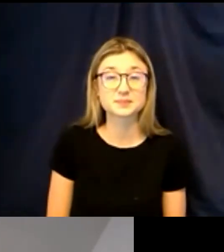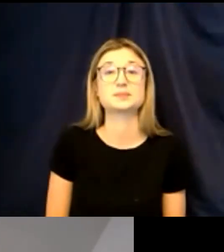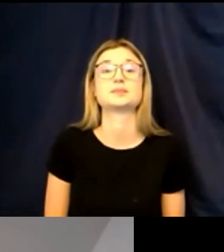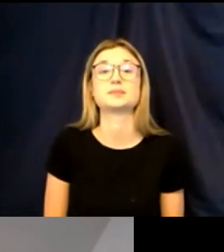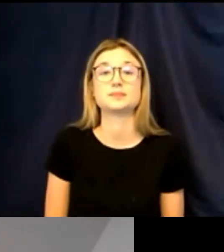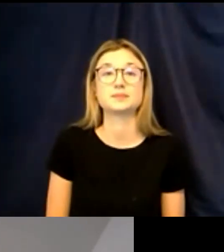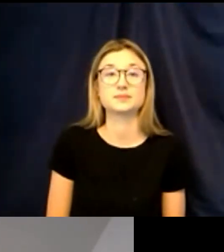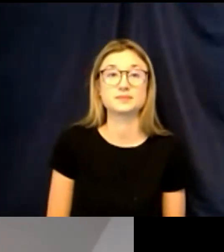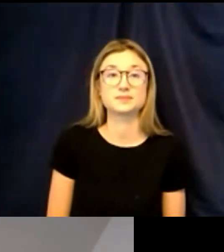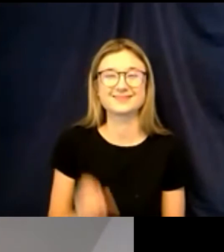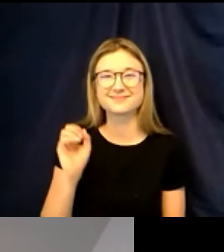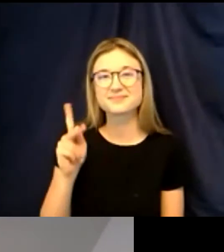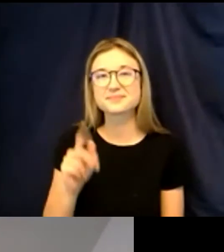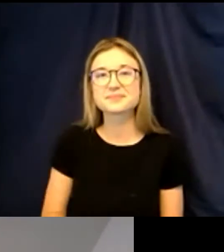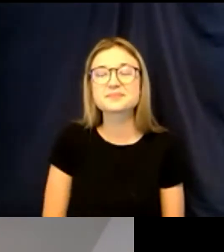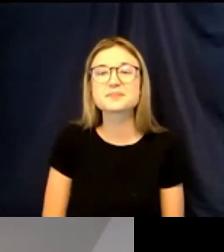Okay.